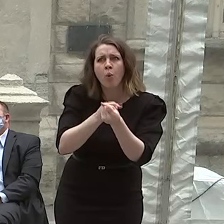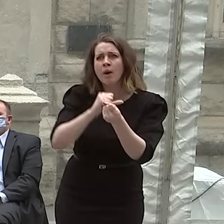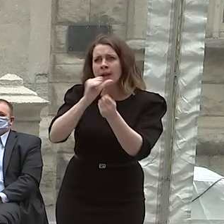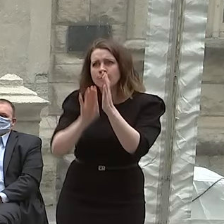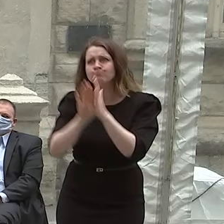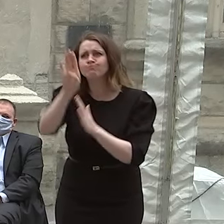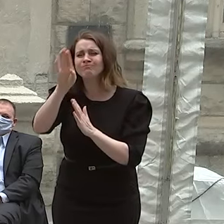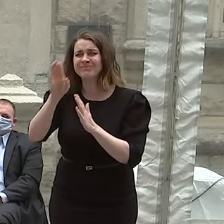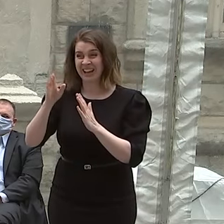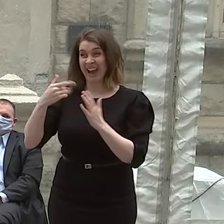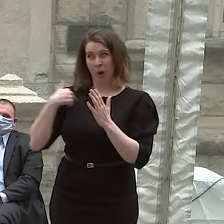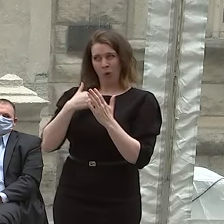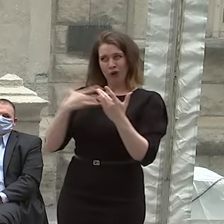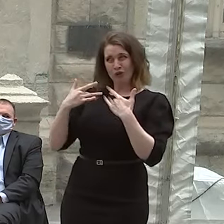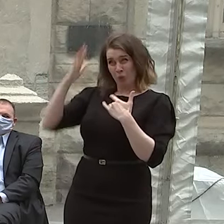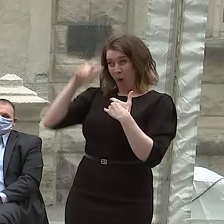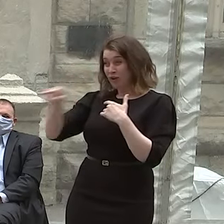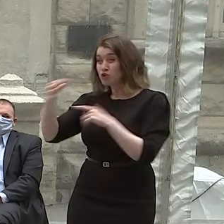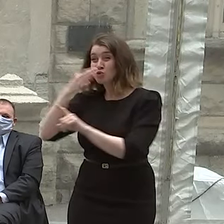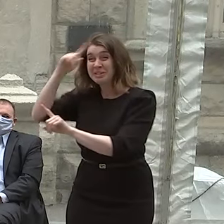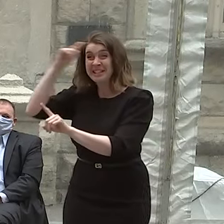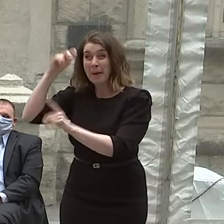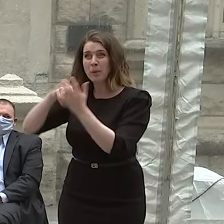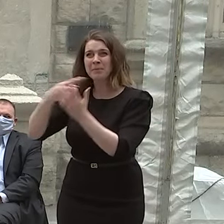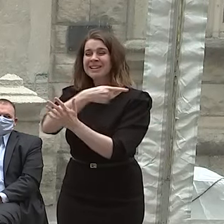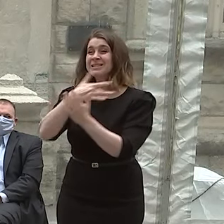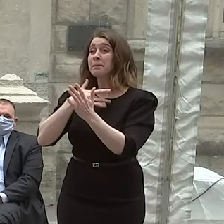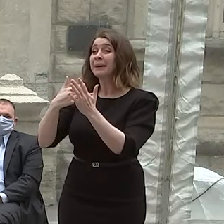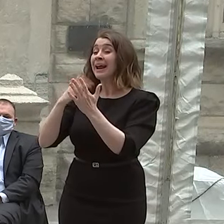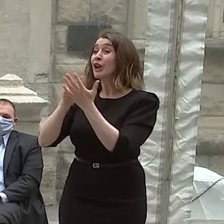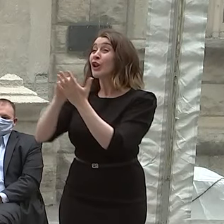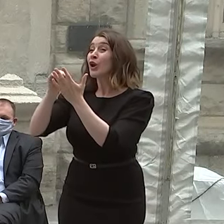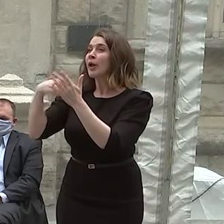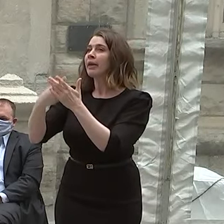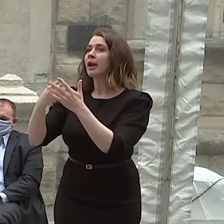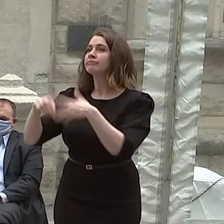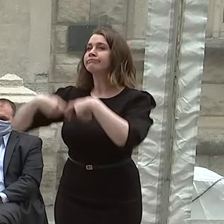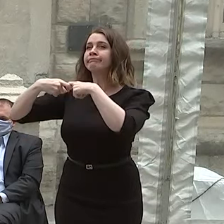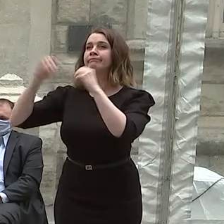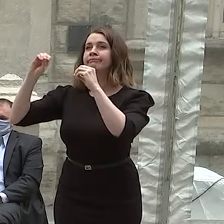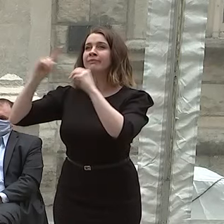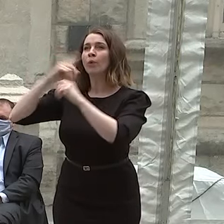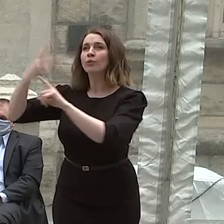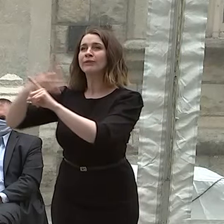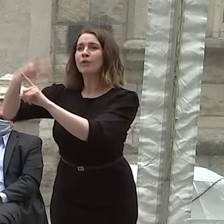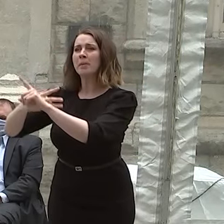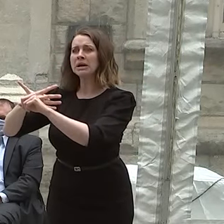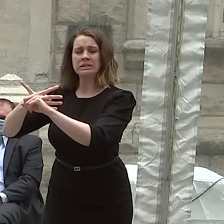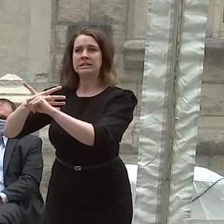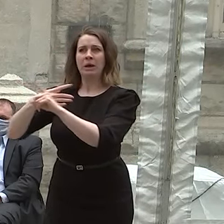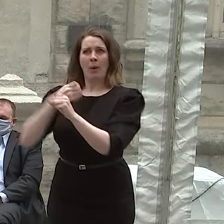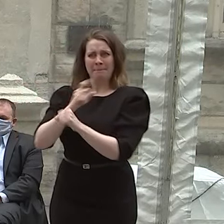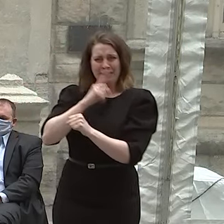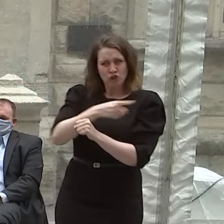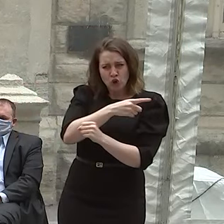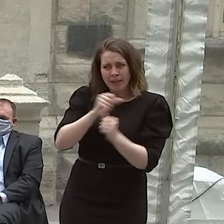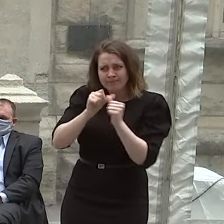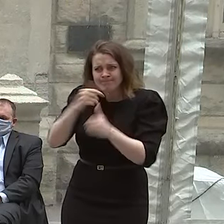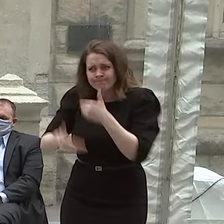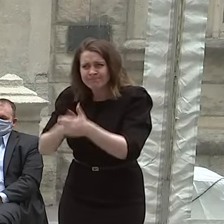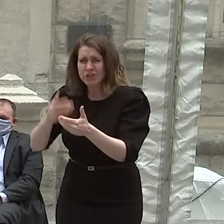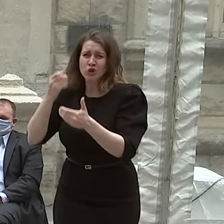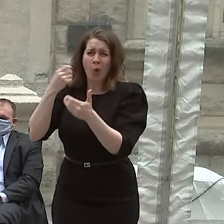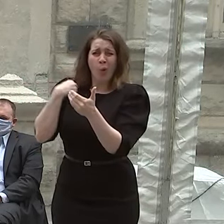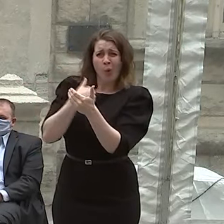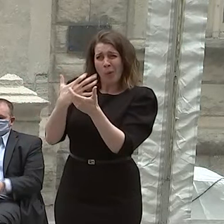this year. So we want to stand up systems and structures now to be prepared, but also to continue to